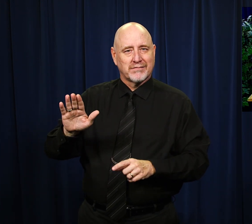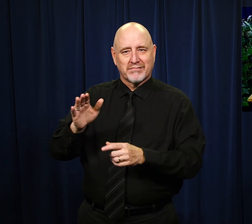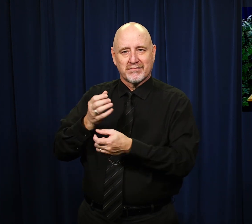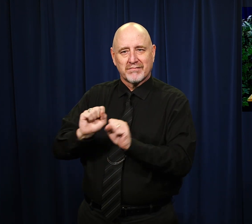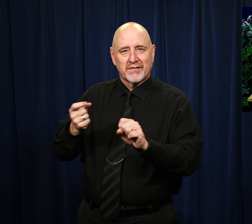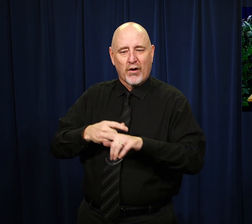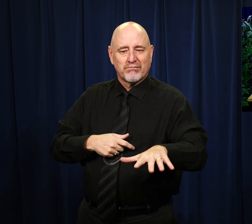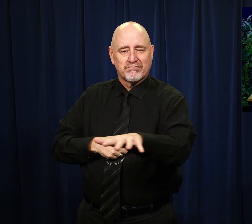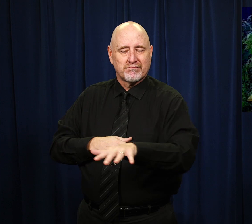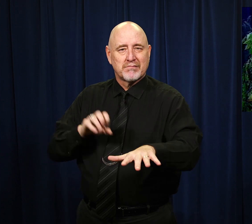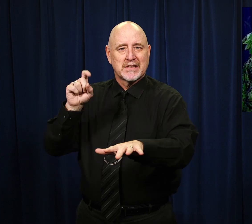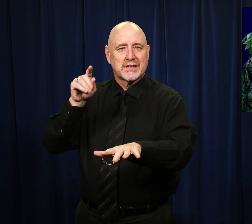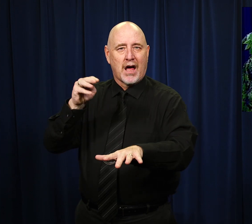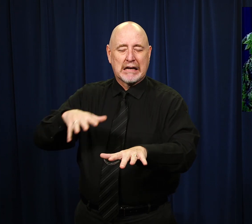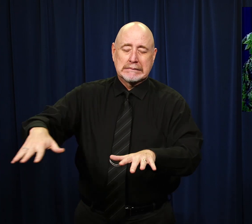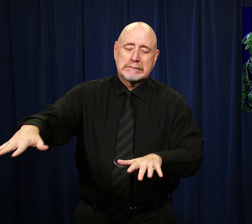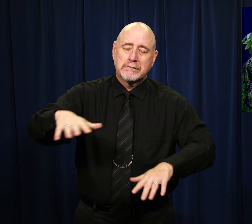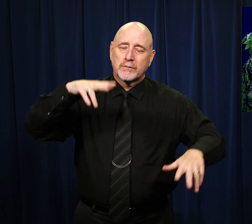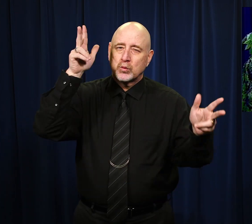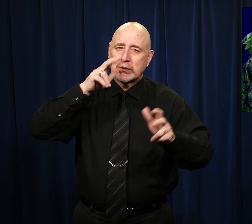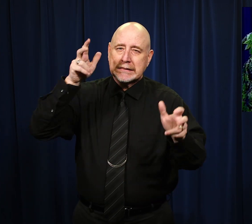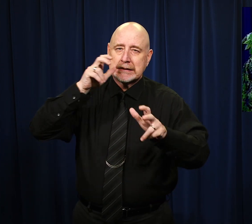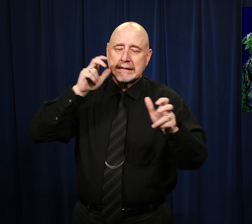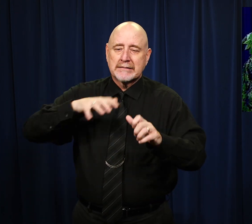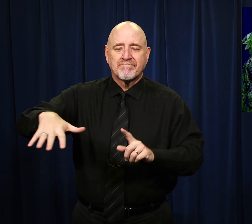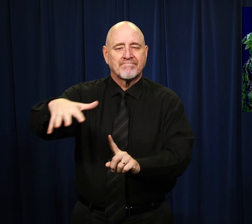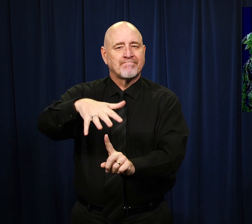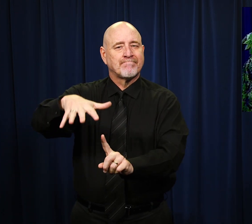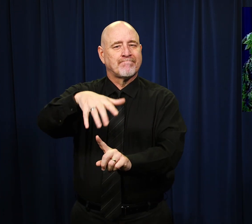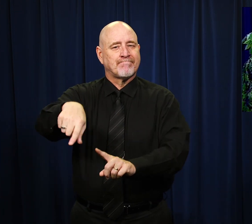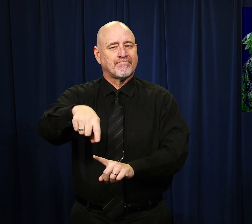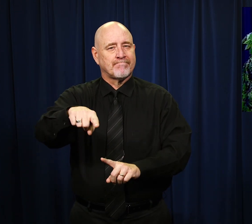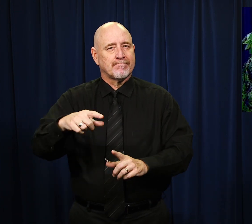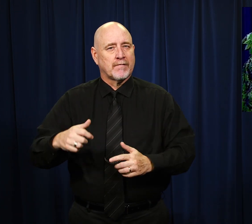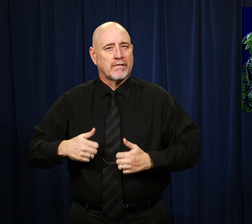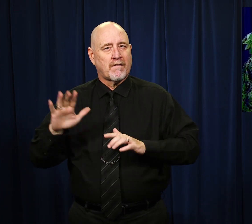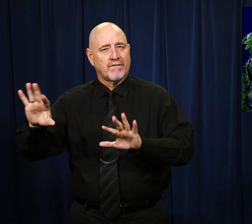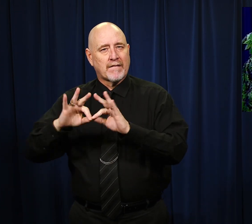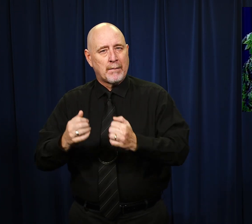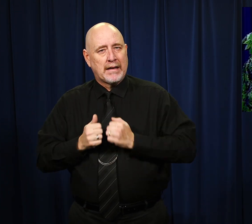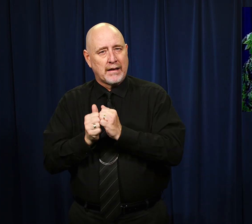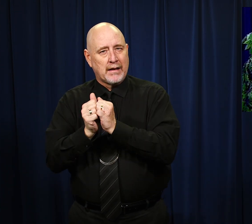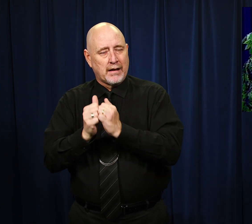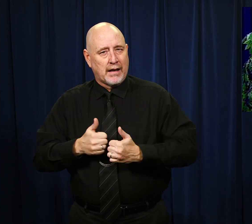from Sodom, from this very wicked environment that he has been living in with his family.